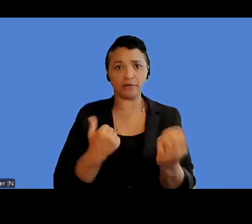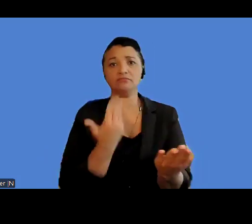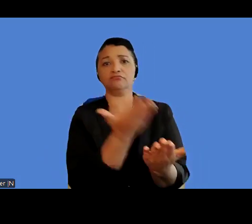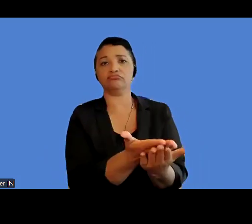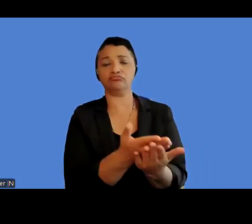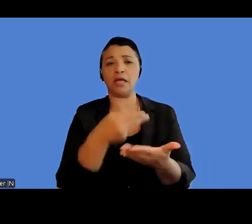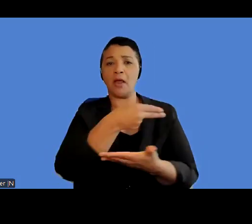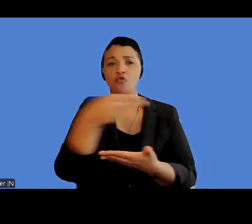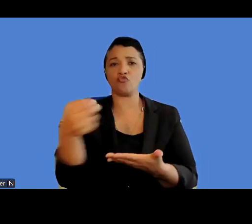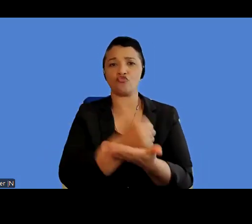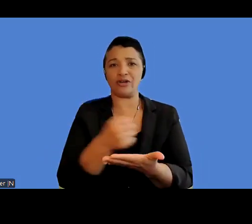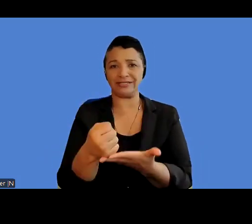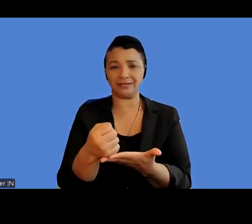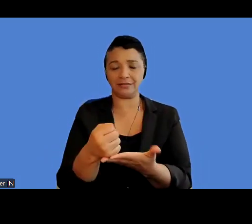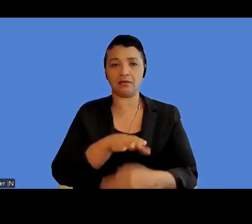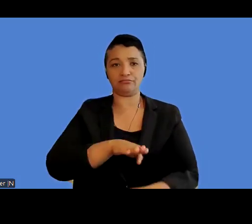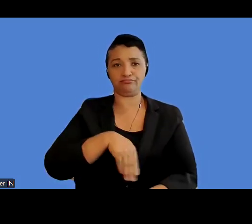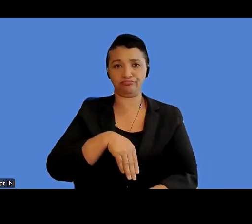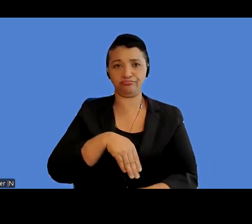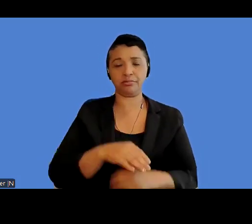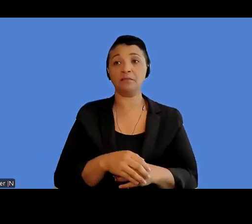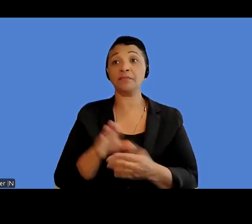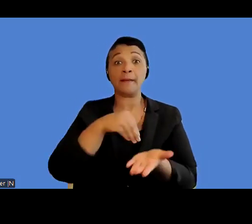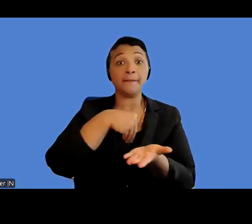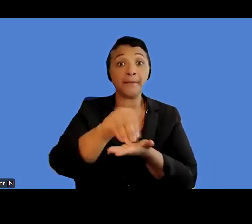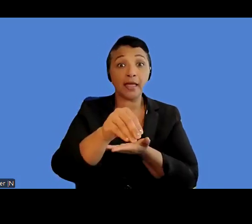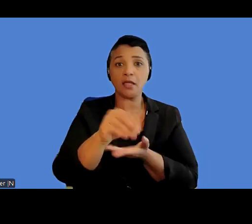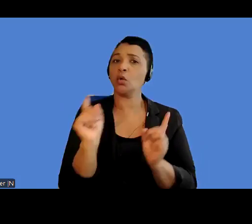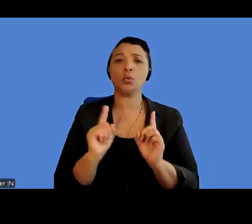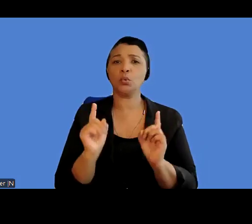and is free of charge.